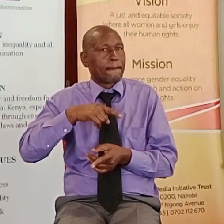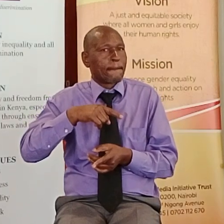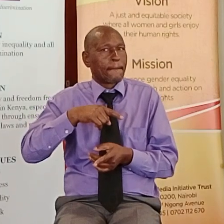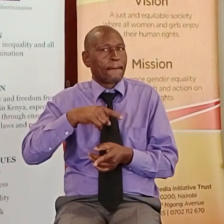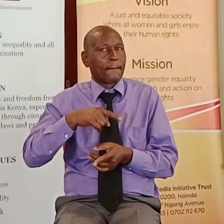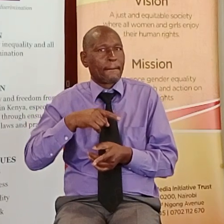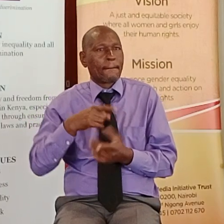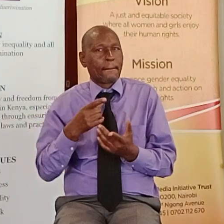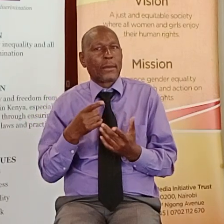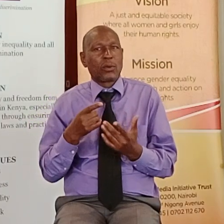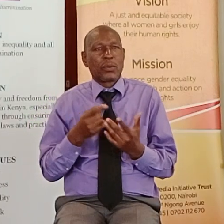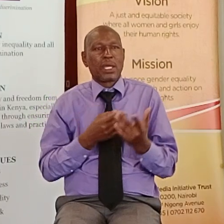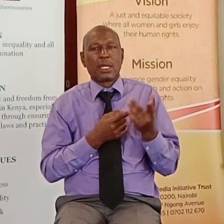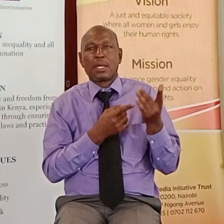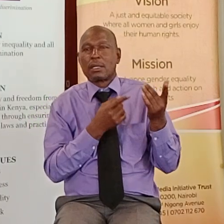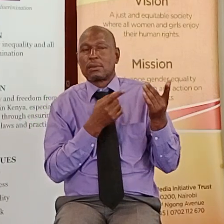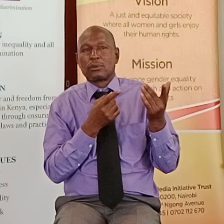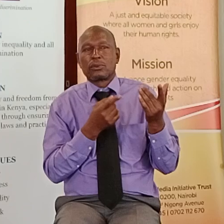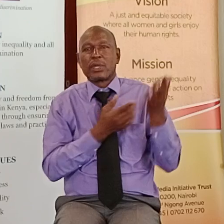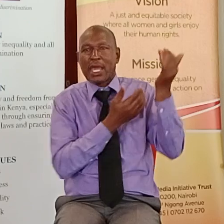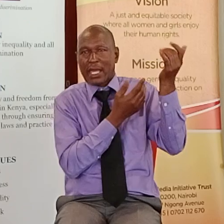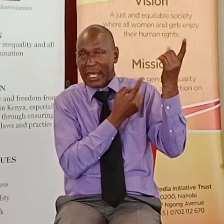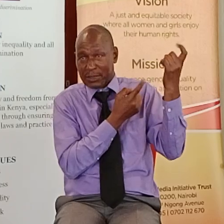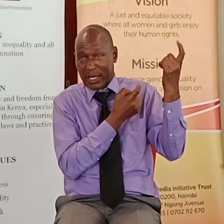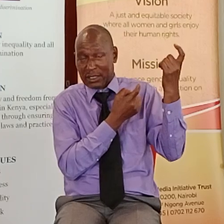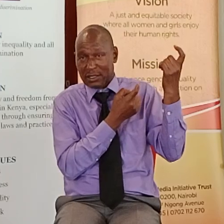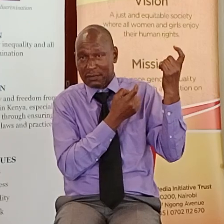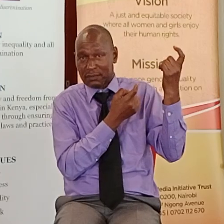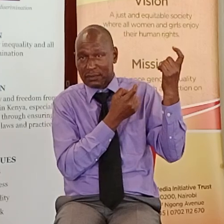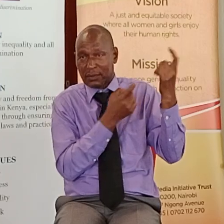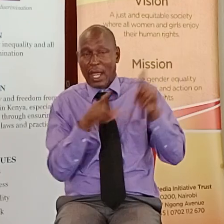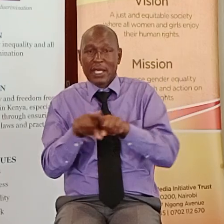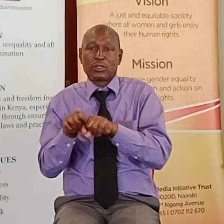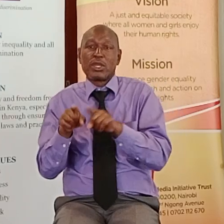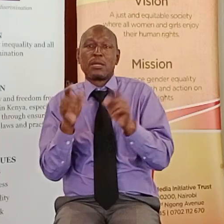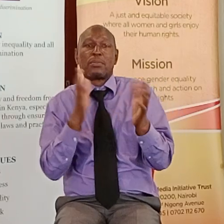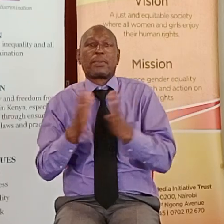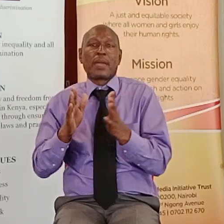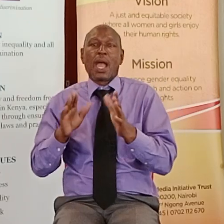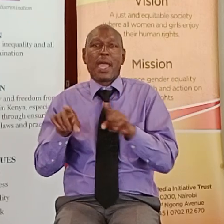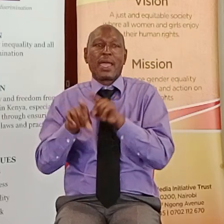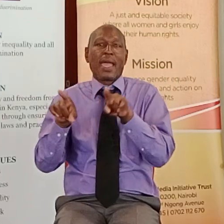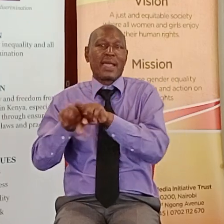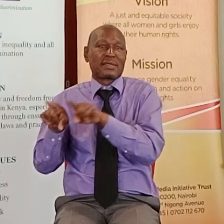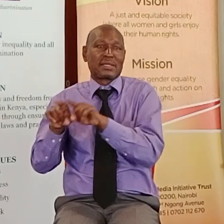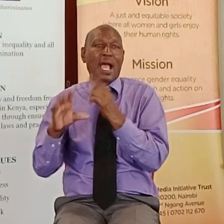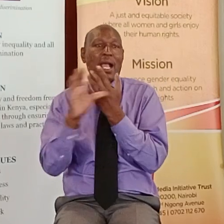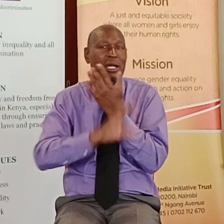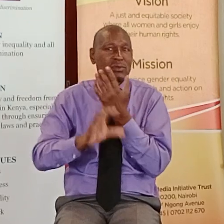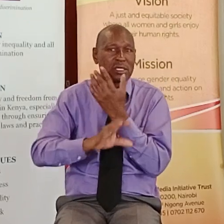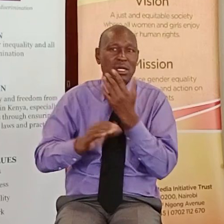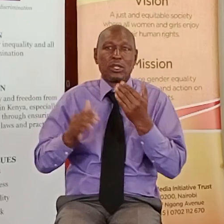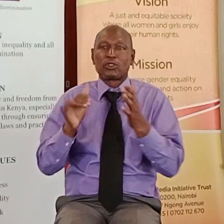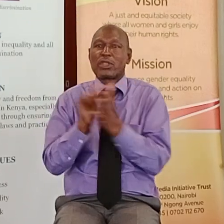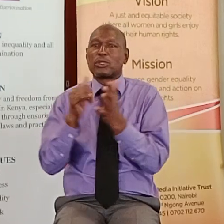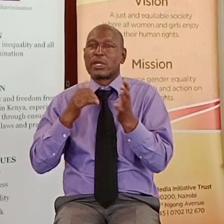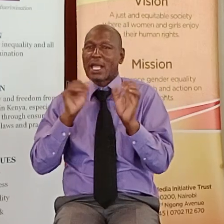handling as we prepare for the upcoming COP29, so that then we have a collective voice even as we participate at